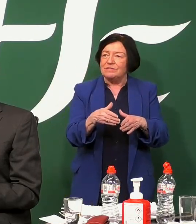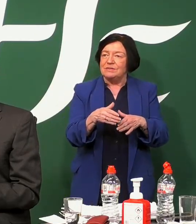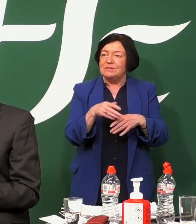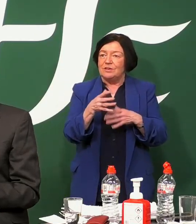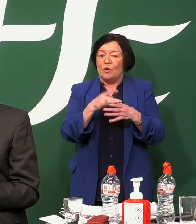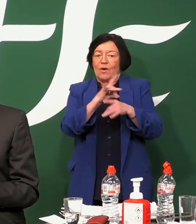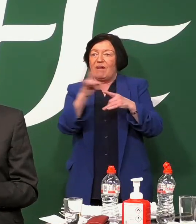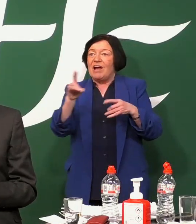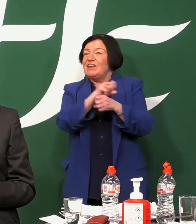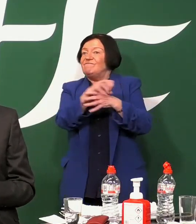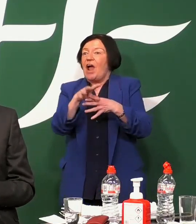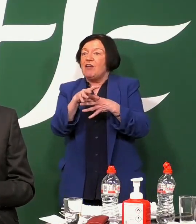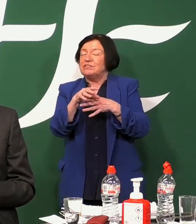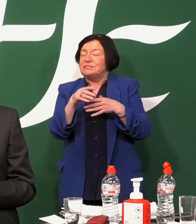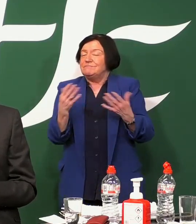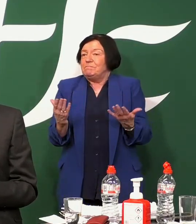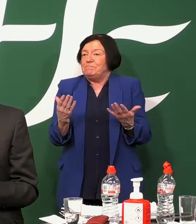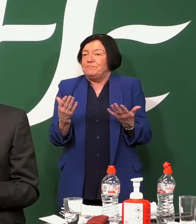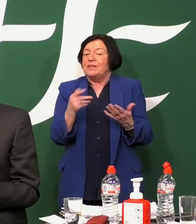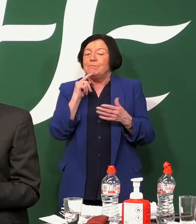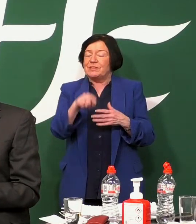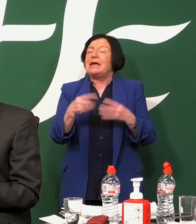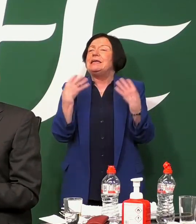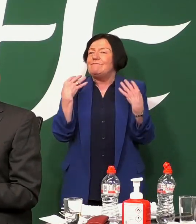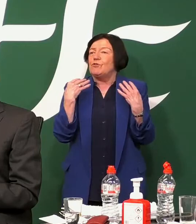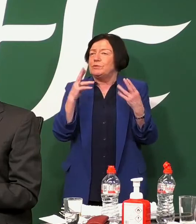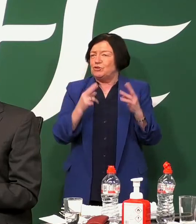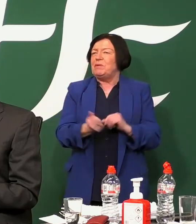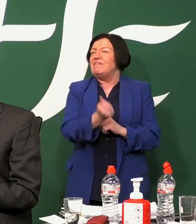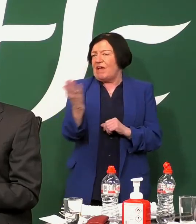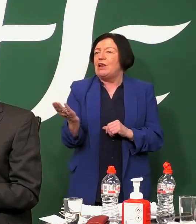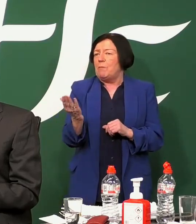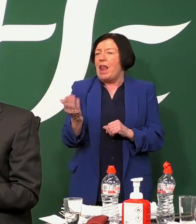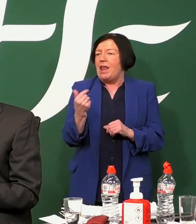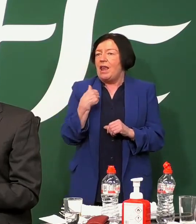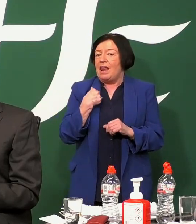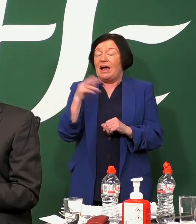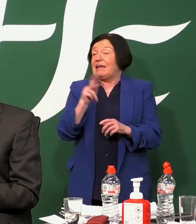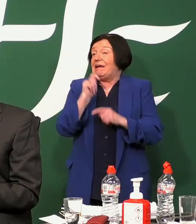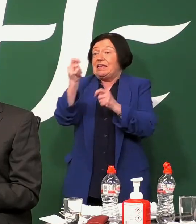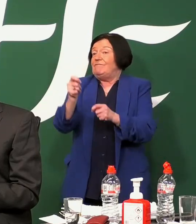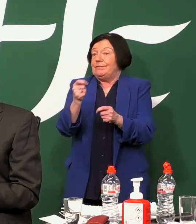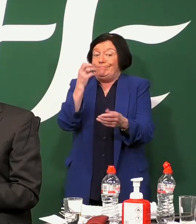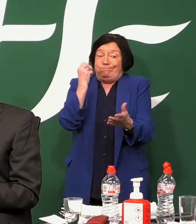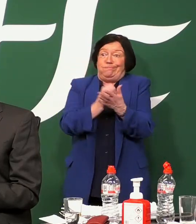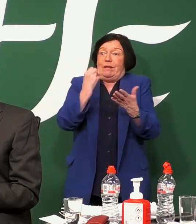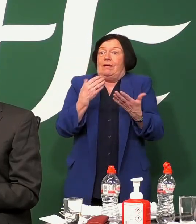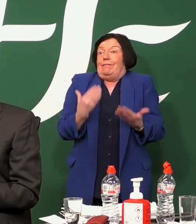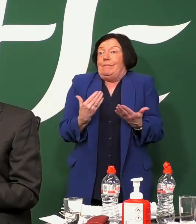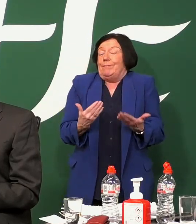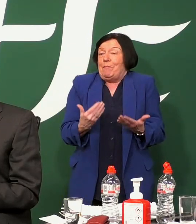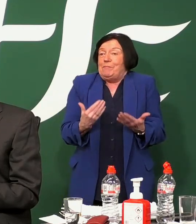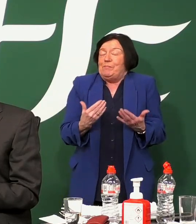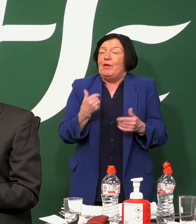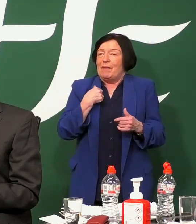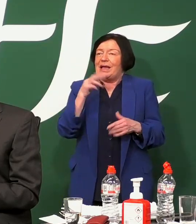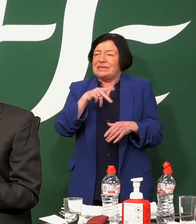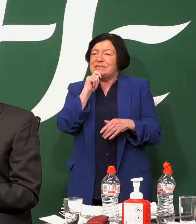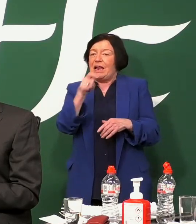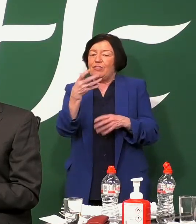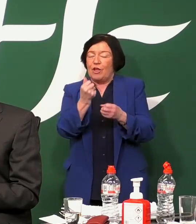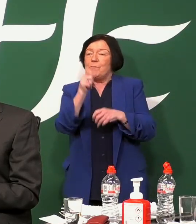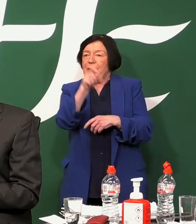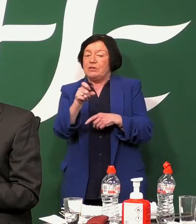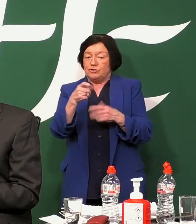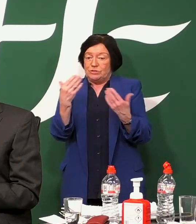what type of virus they had, if you like. But that information should be available, all right. I can't give it to you exactly at the moment, but I can tell you that there's